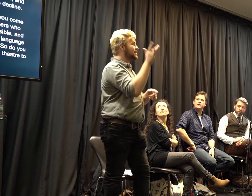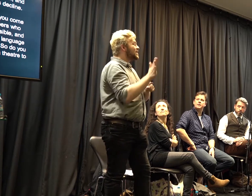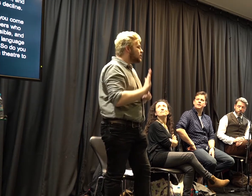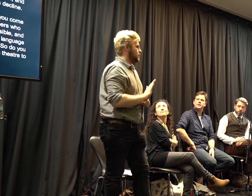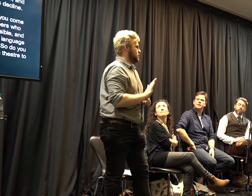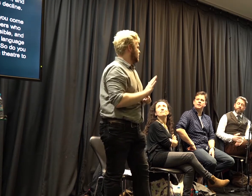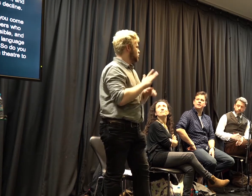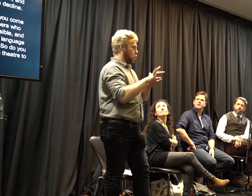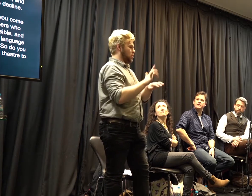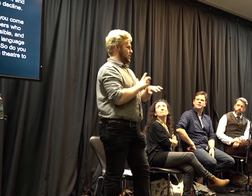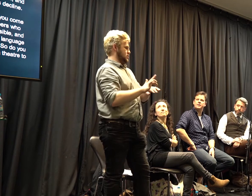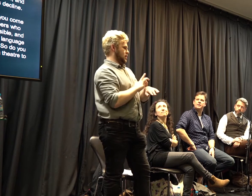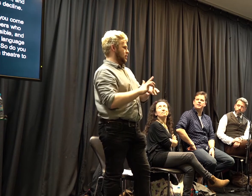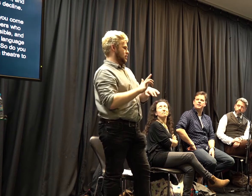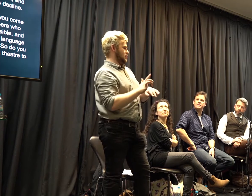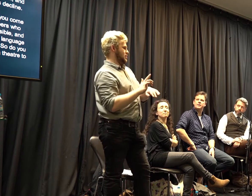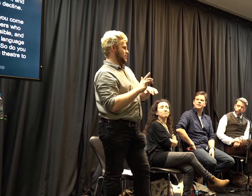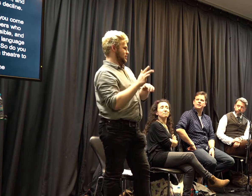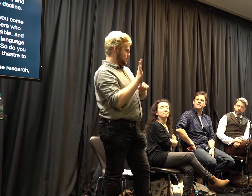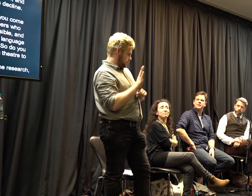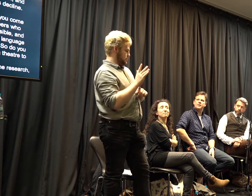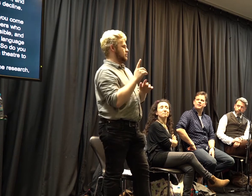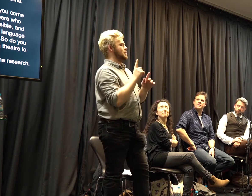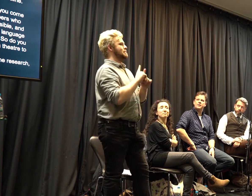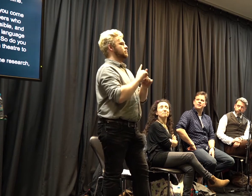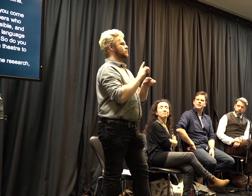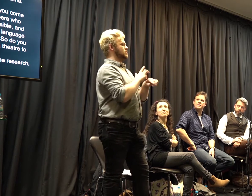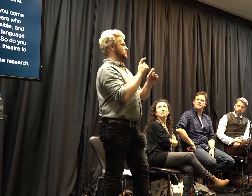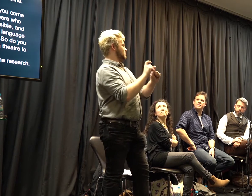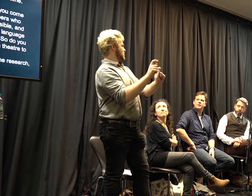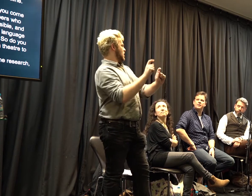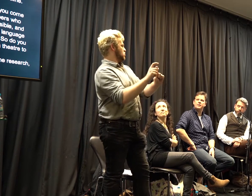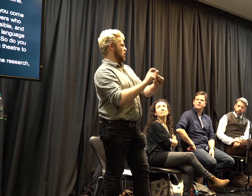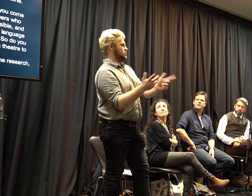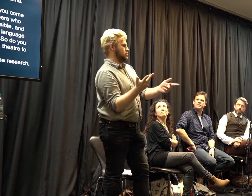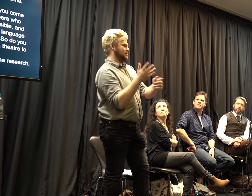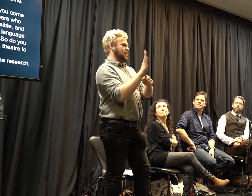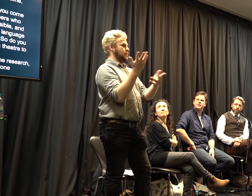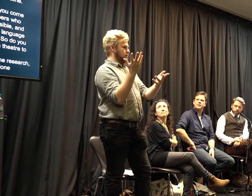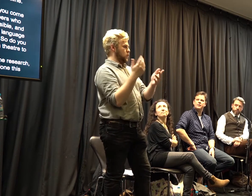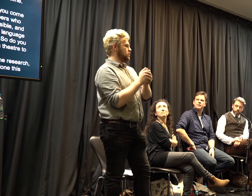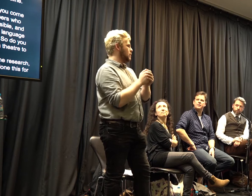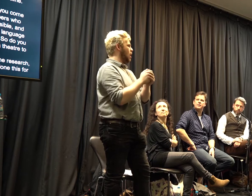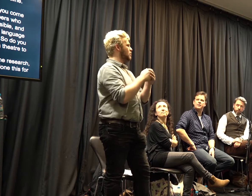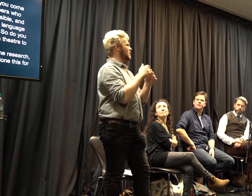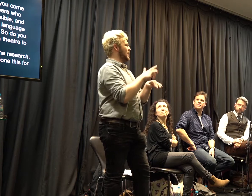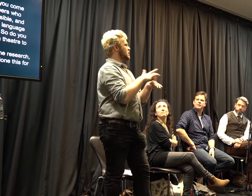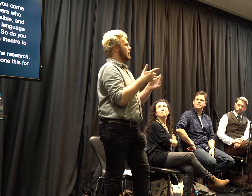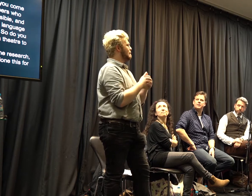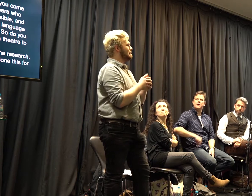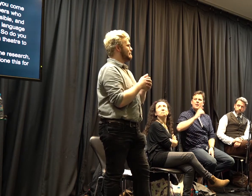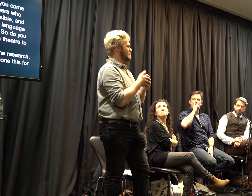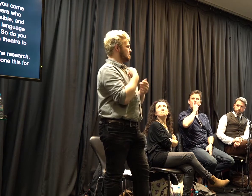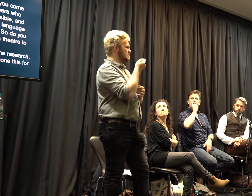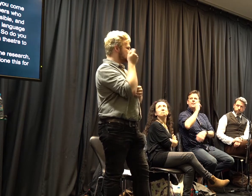This wasn't covered in the scope of the research, but I know some people socially who have done this for cinemas and asked for